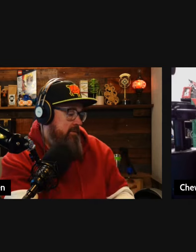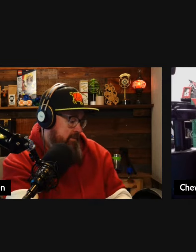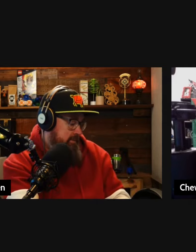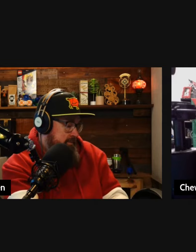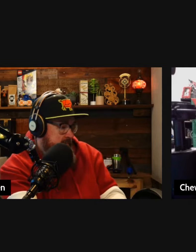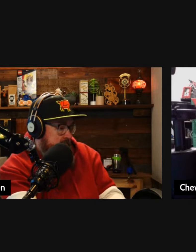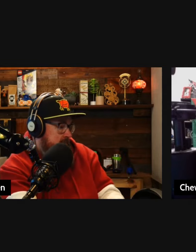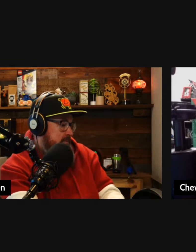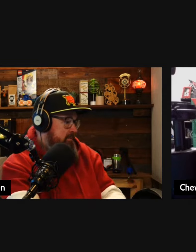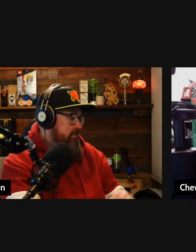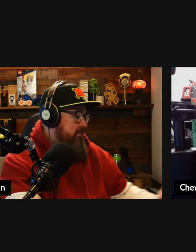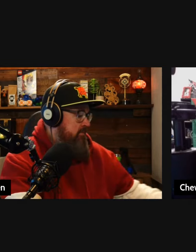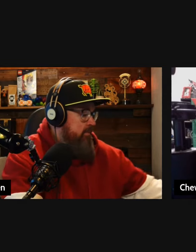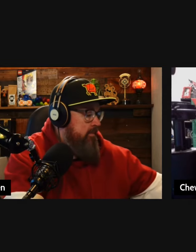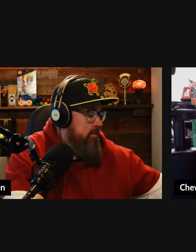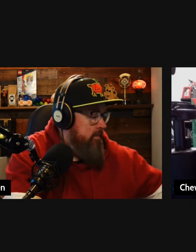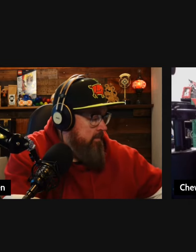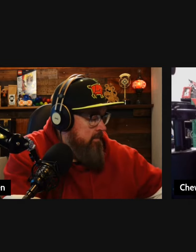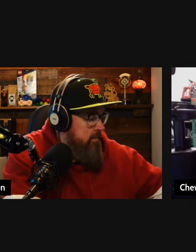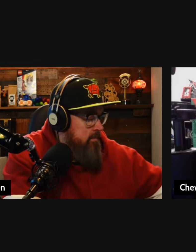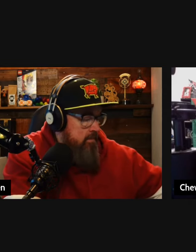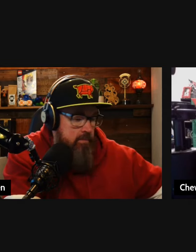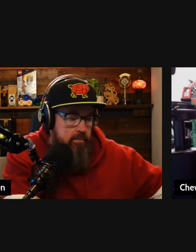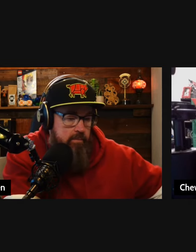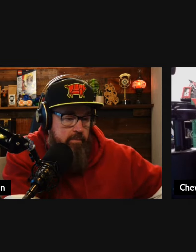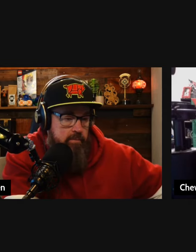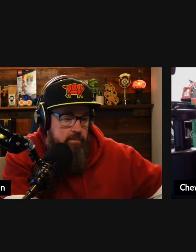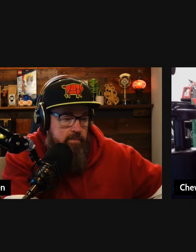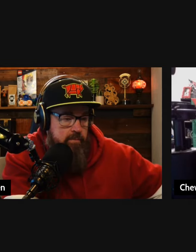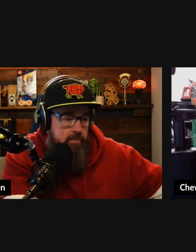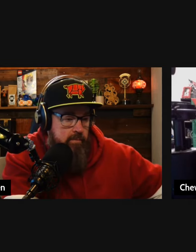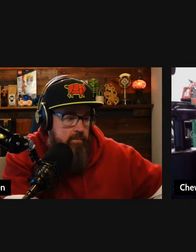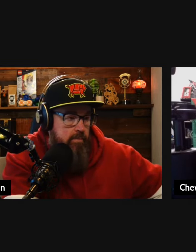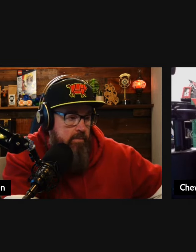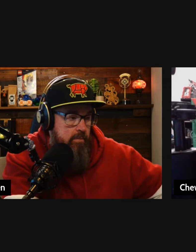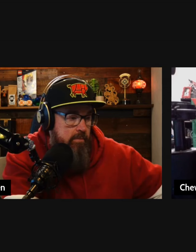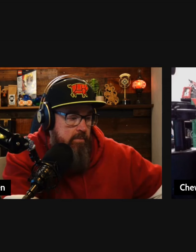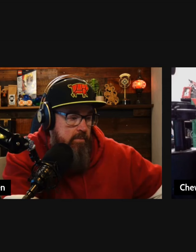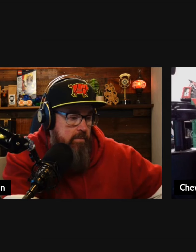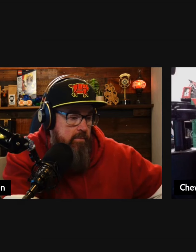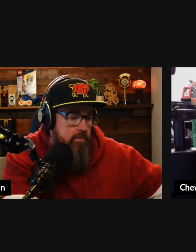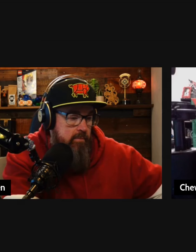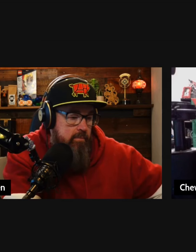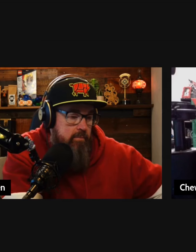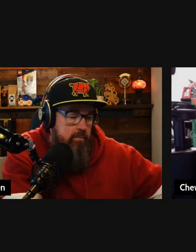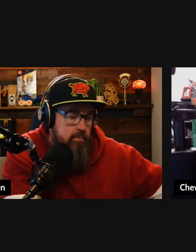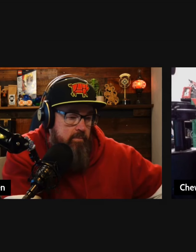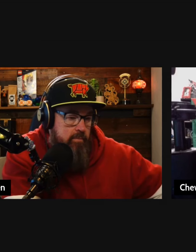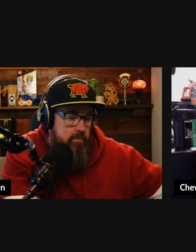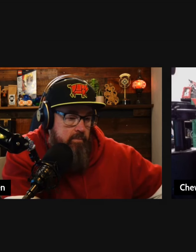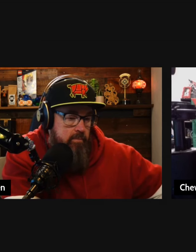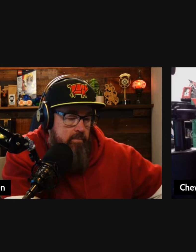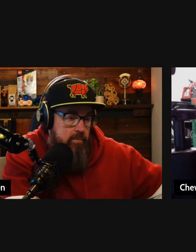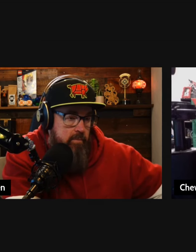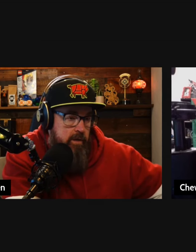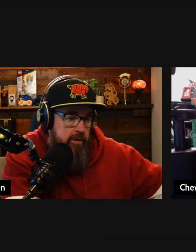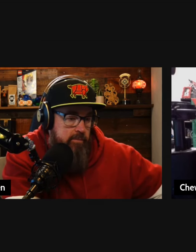It's the only thing that National's good at in the long term is making generational damage through their fuck